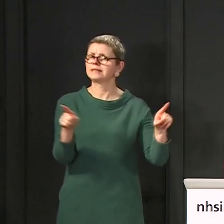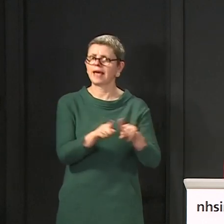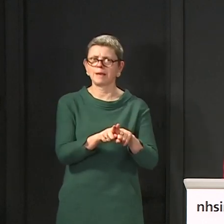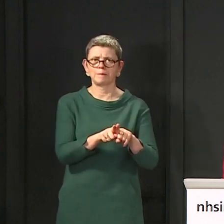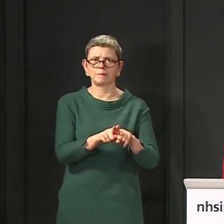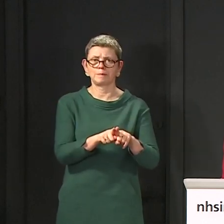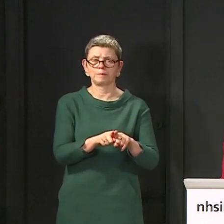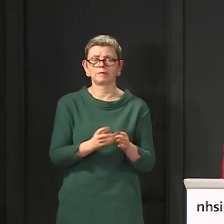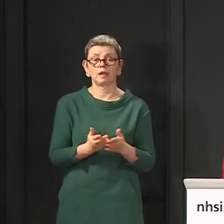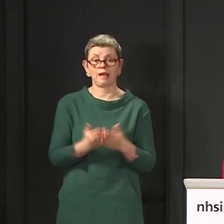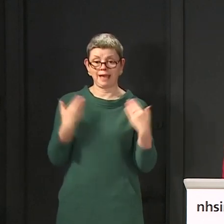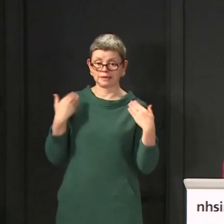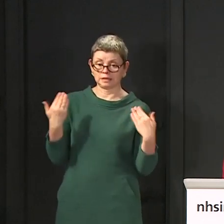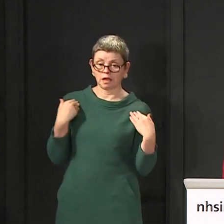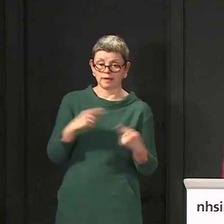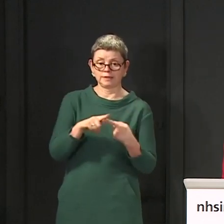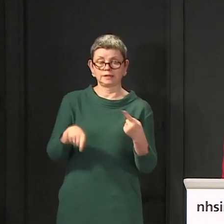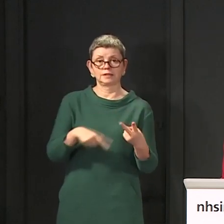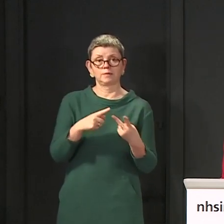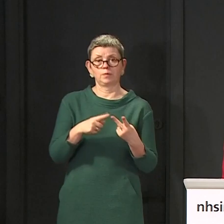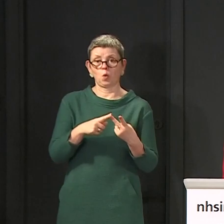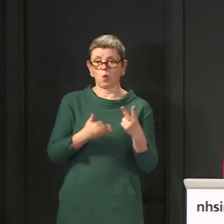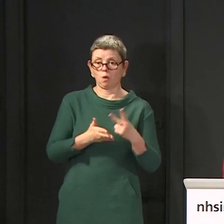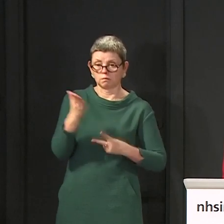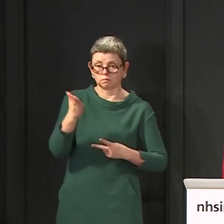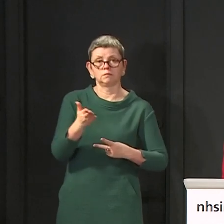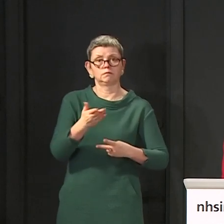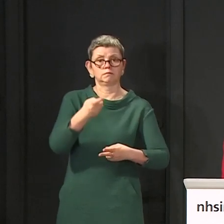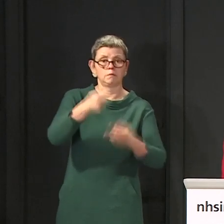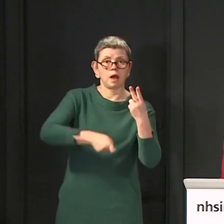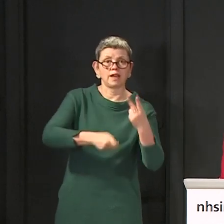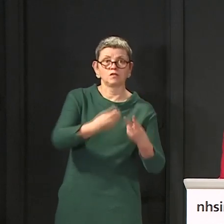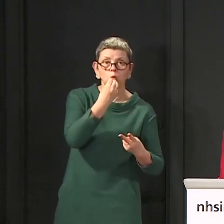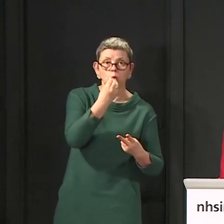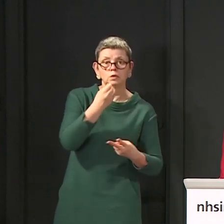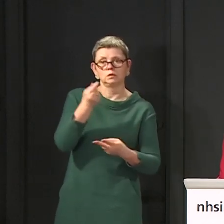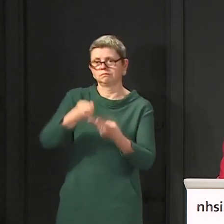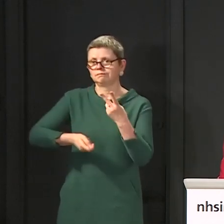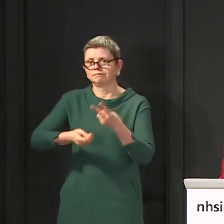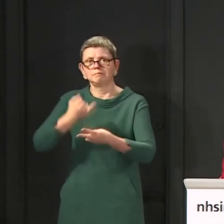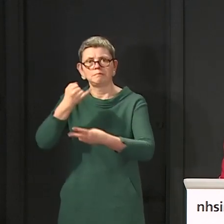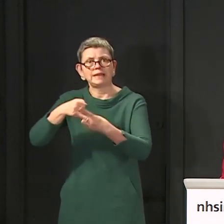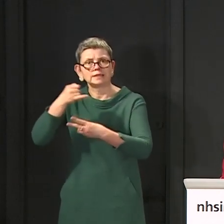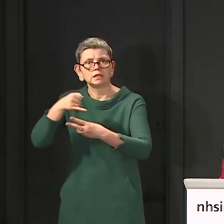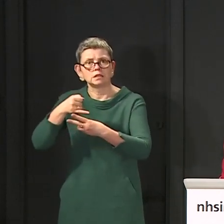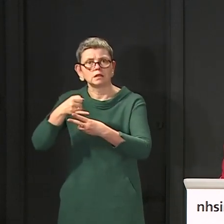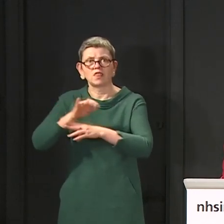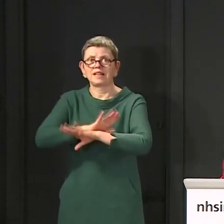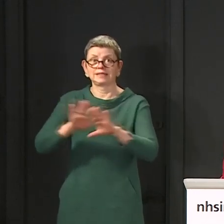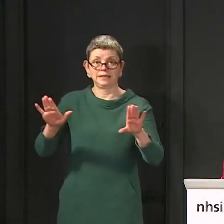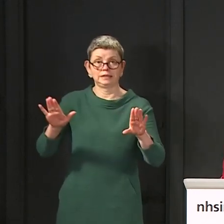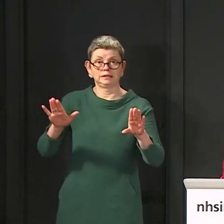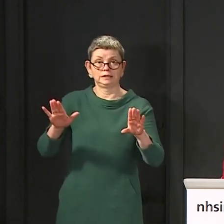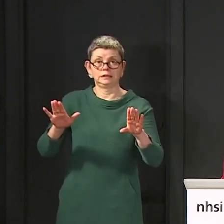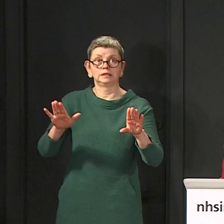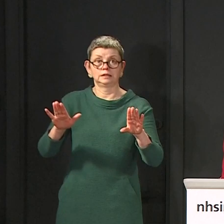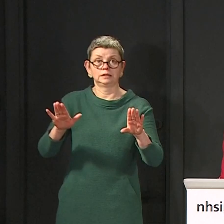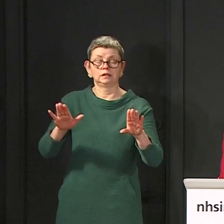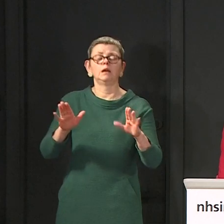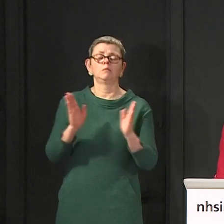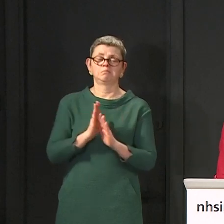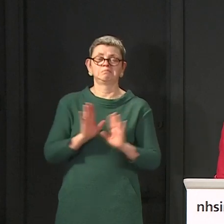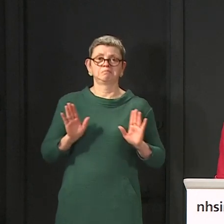you're doing exercise or performing another essential task such as buying food or medicine, you should stay at home. And you